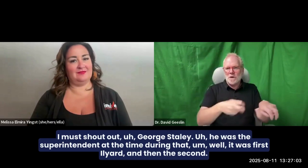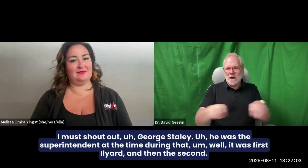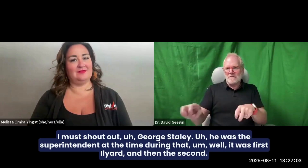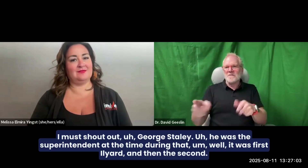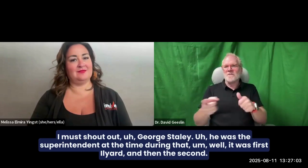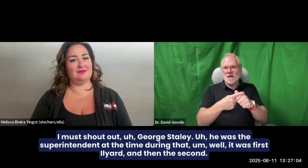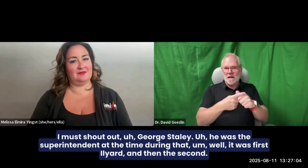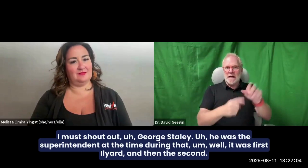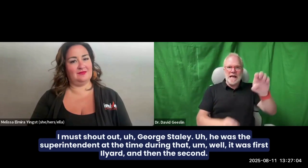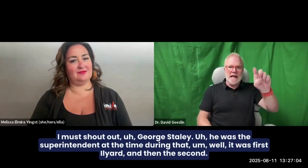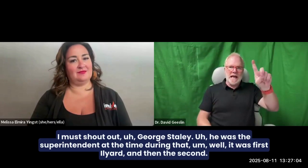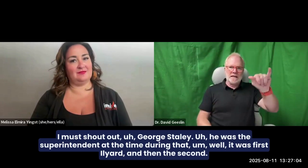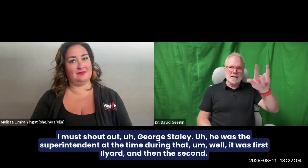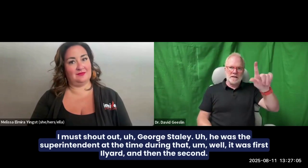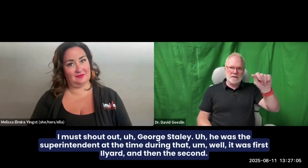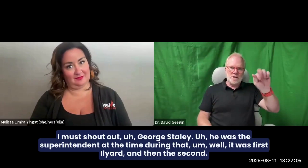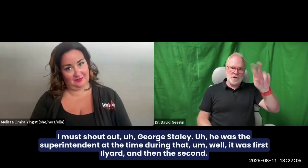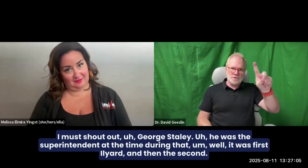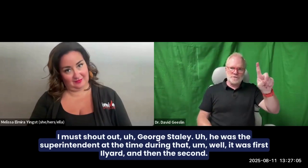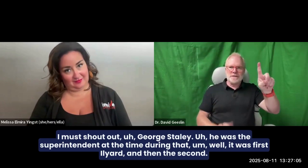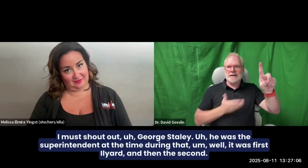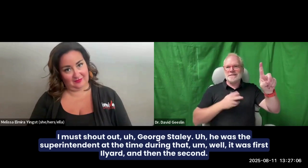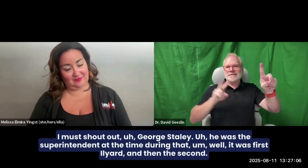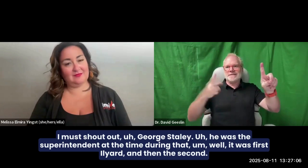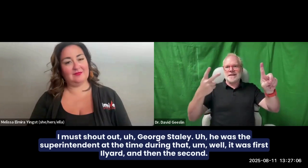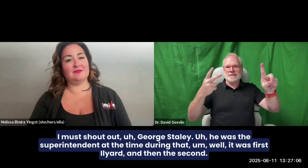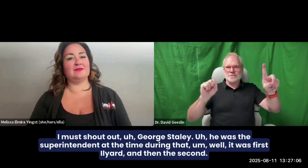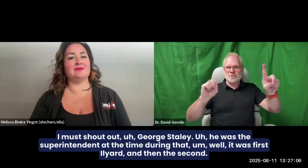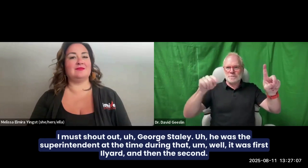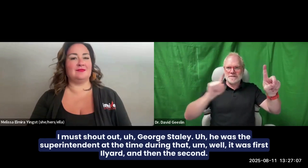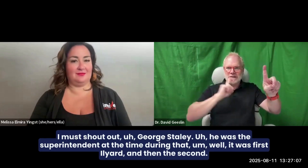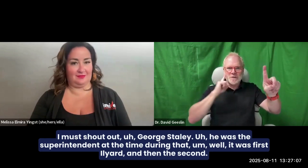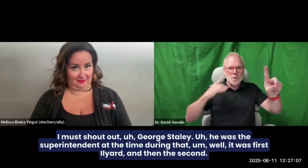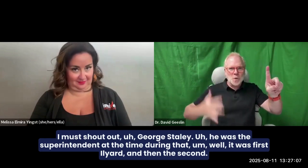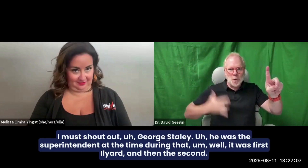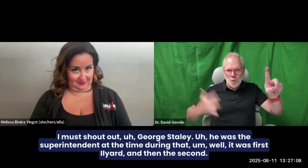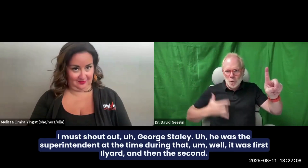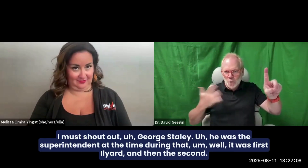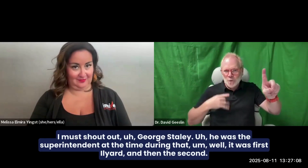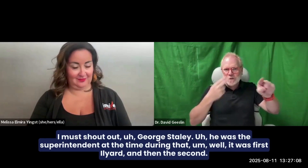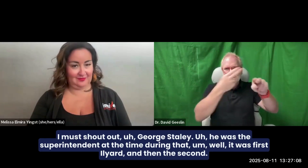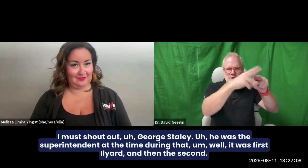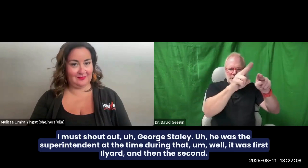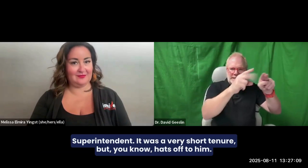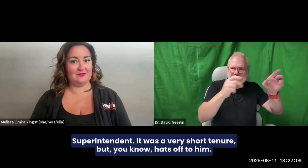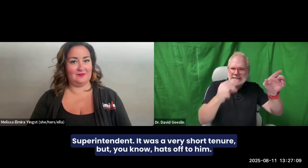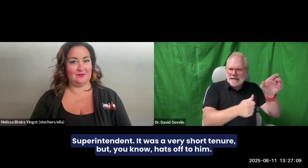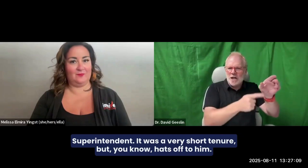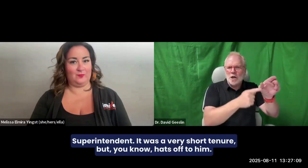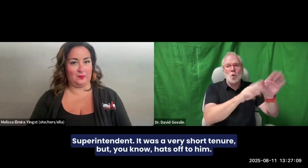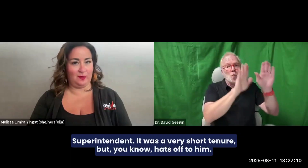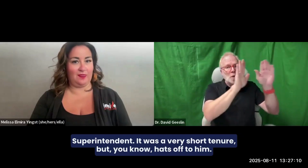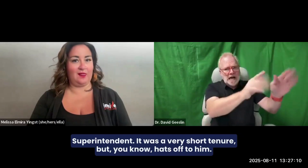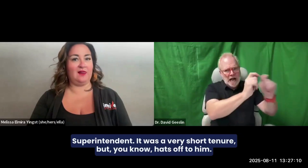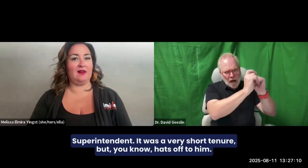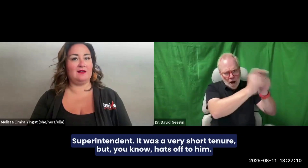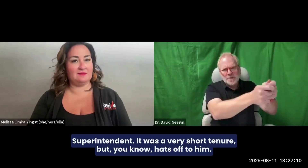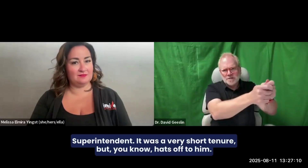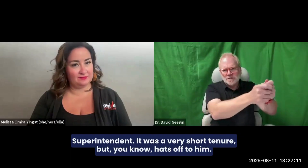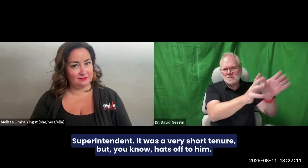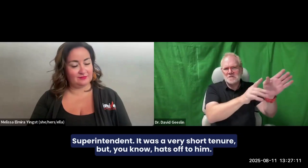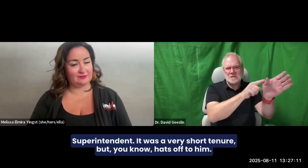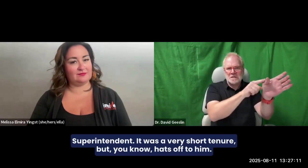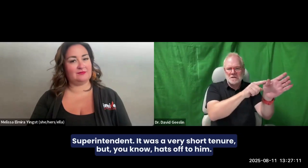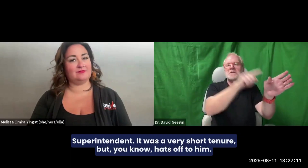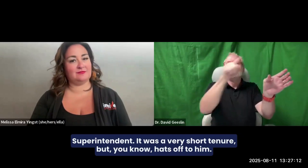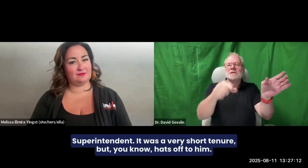He was the superintendent at the time during that, well, it was first Iliard and then the second superintendent. It was a